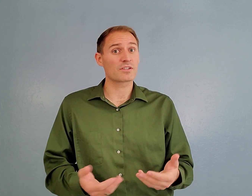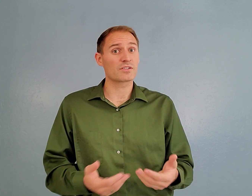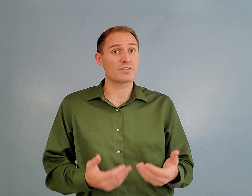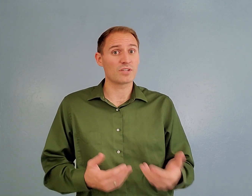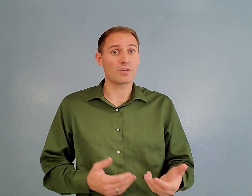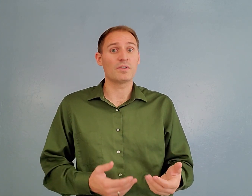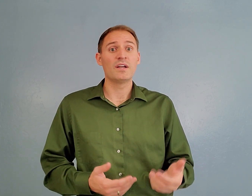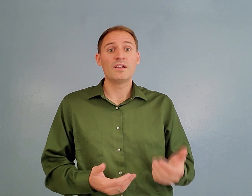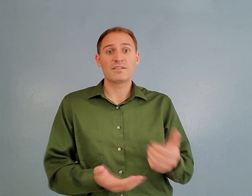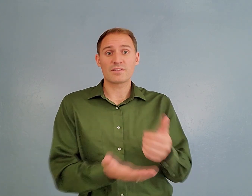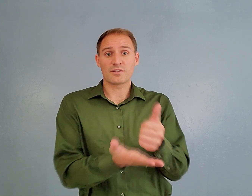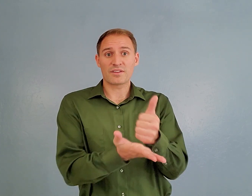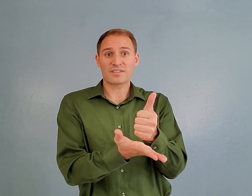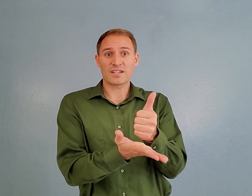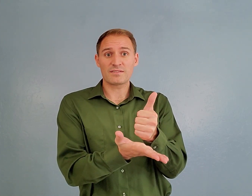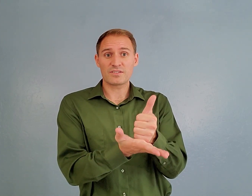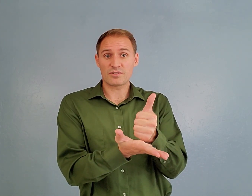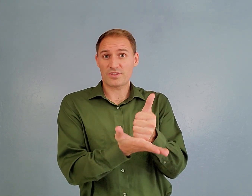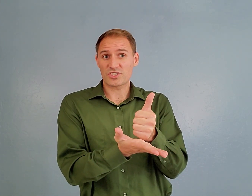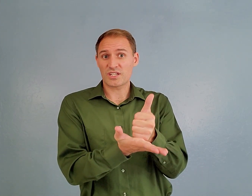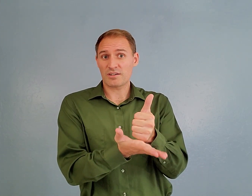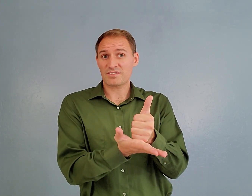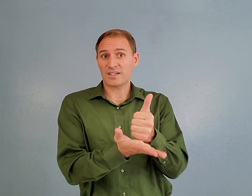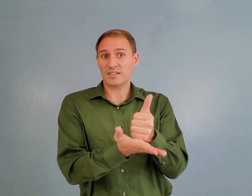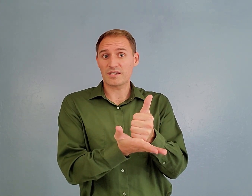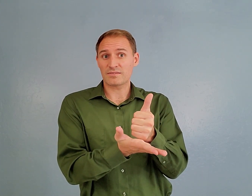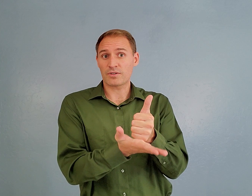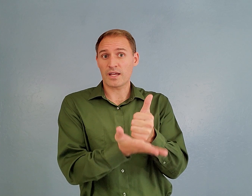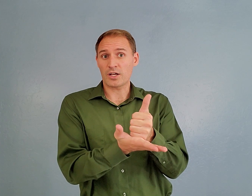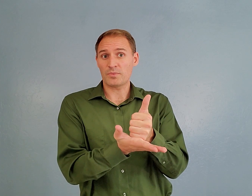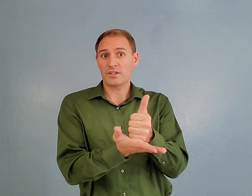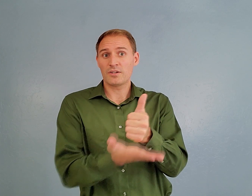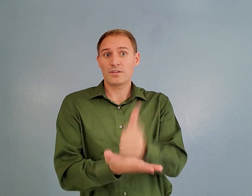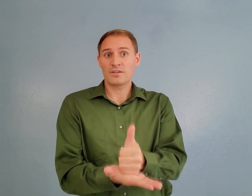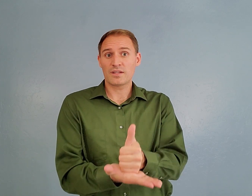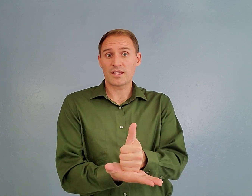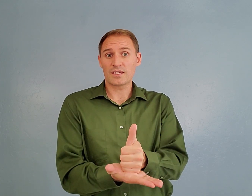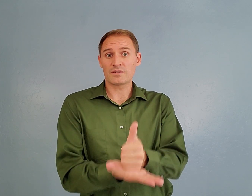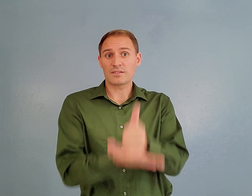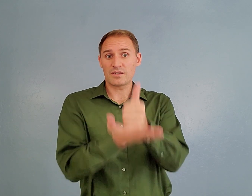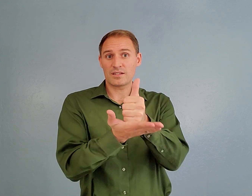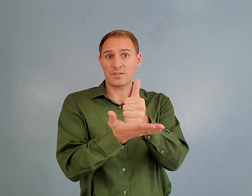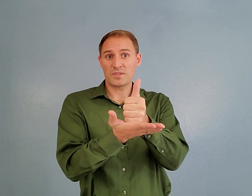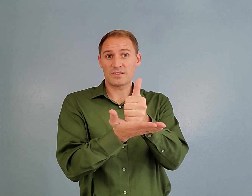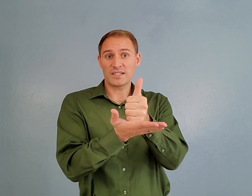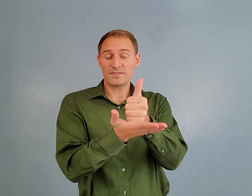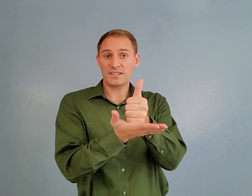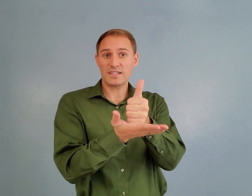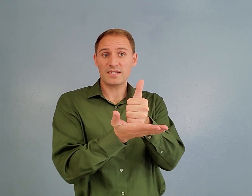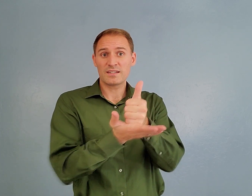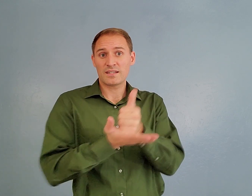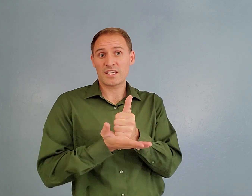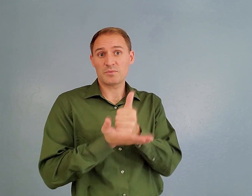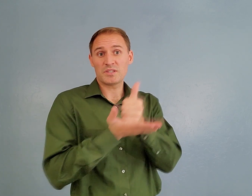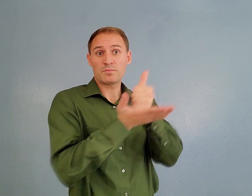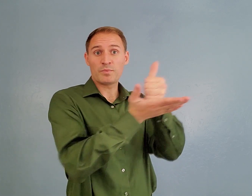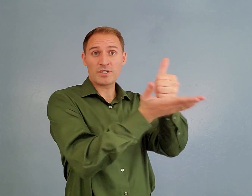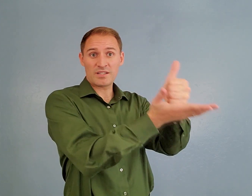good to know. So the sign or the generic sign is for help, and it could be lifted, it could be put in